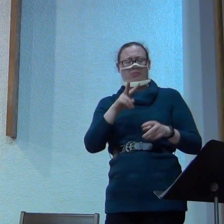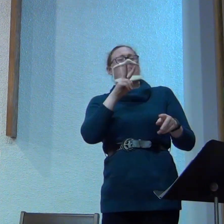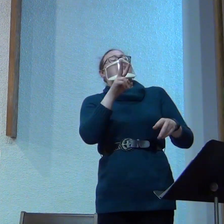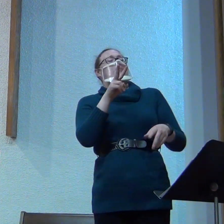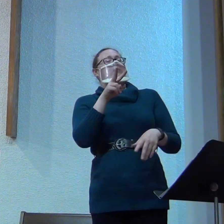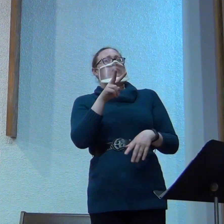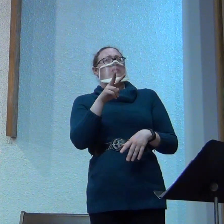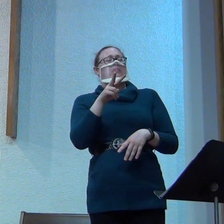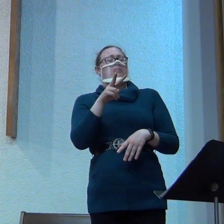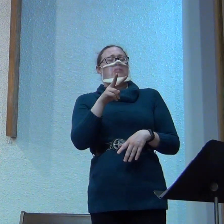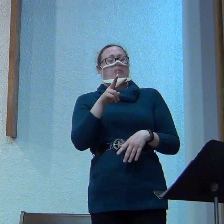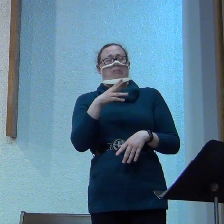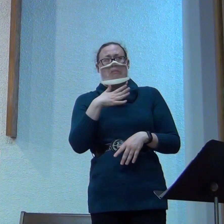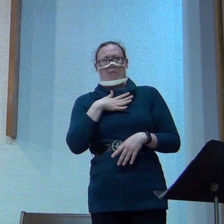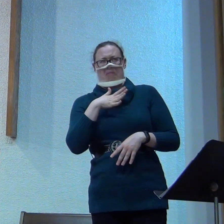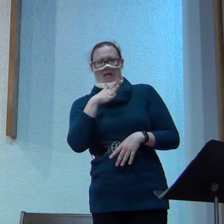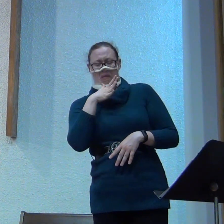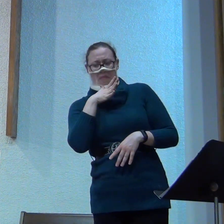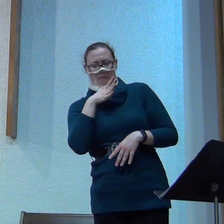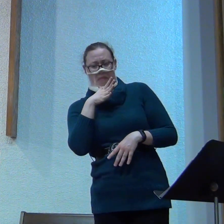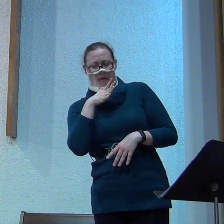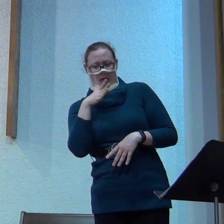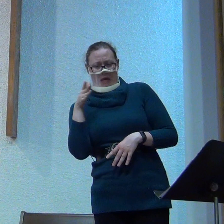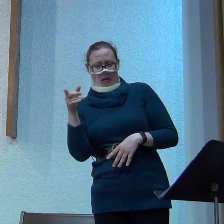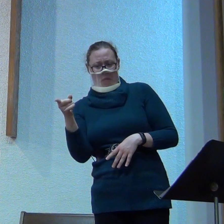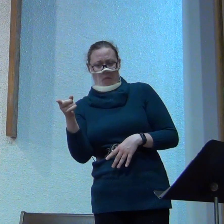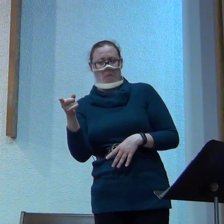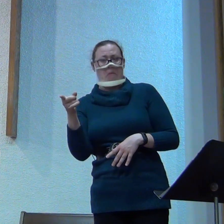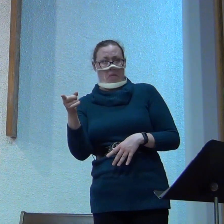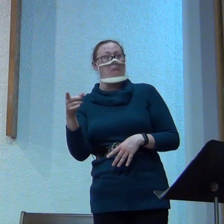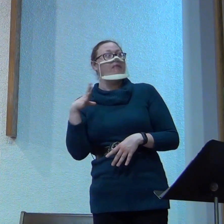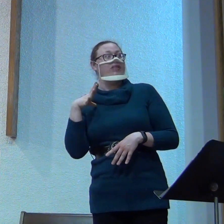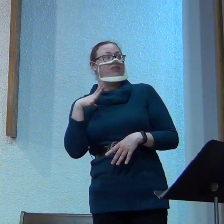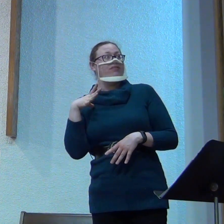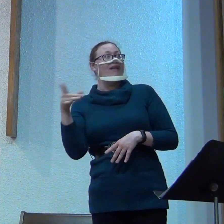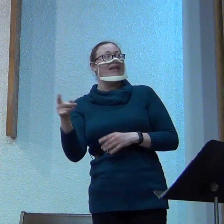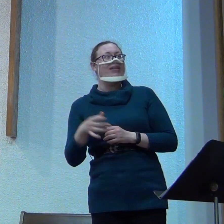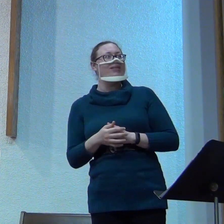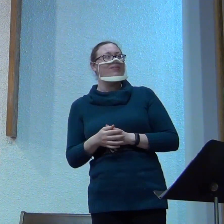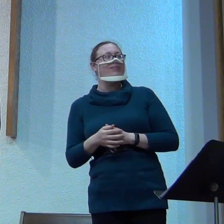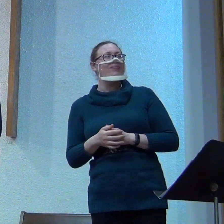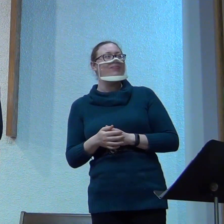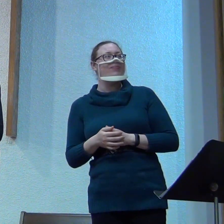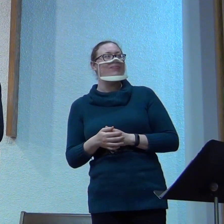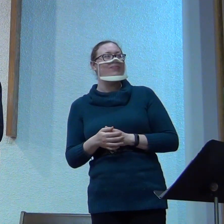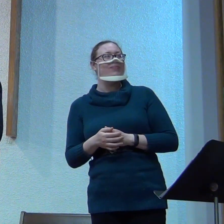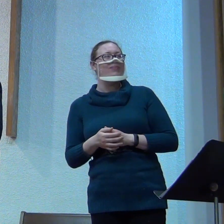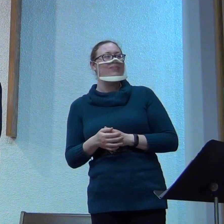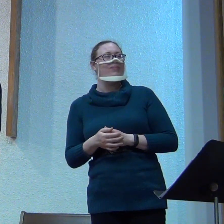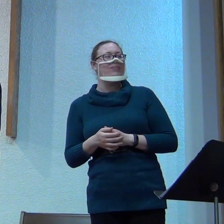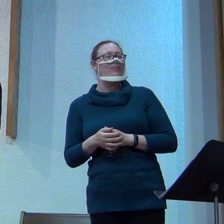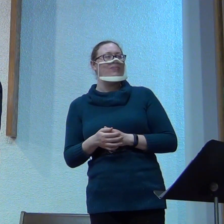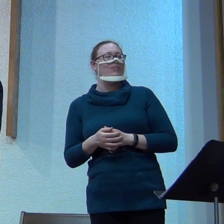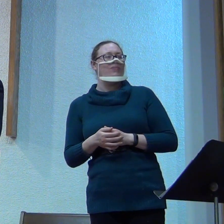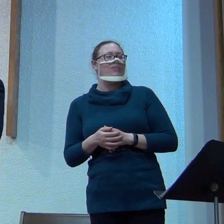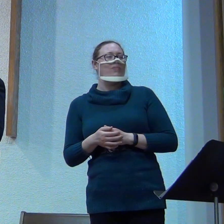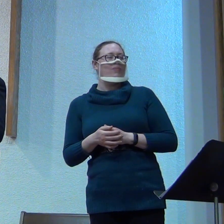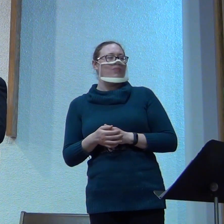surprise. He said, "Well, she's doing fine," was his response.